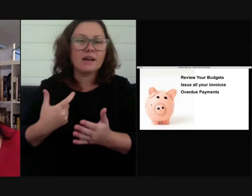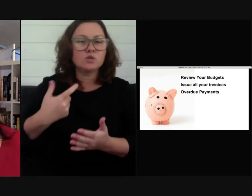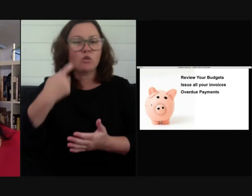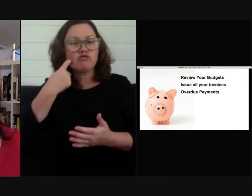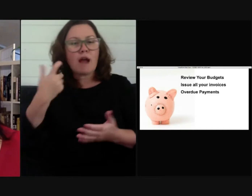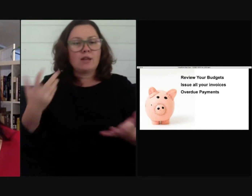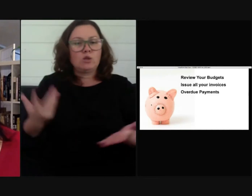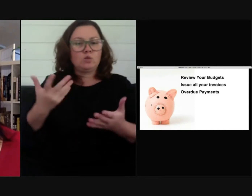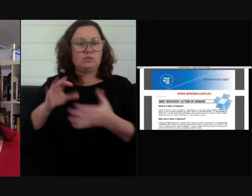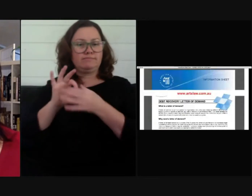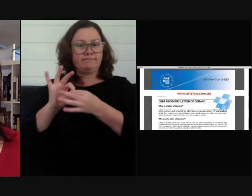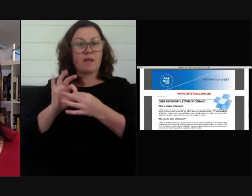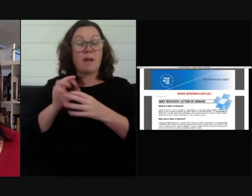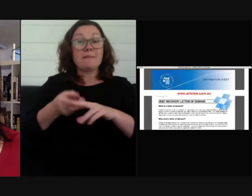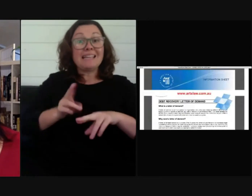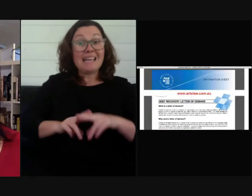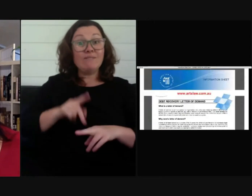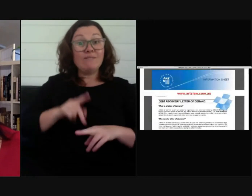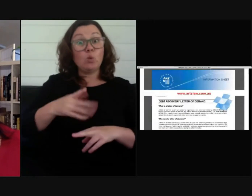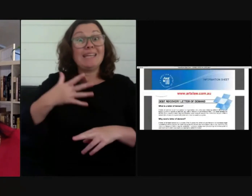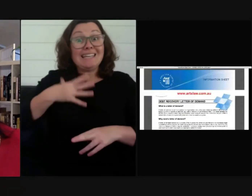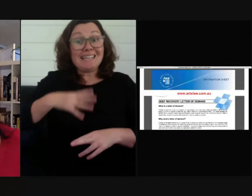demand, then